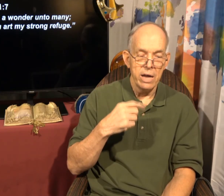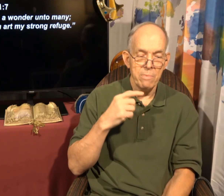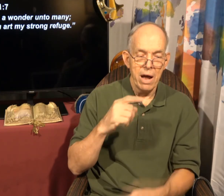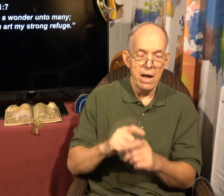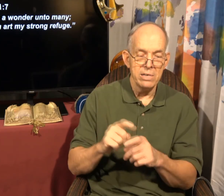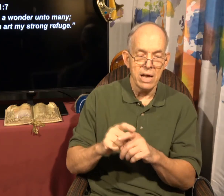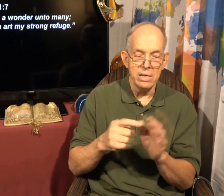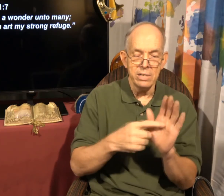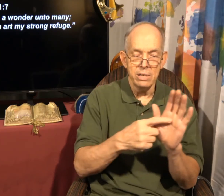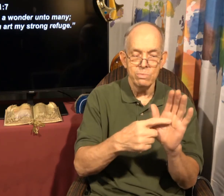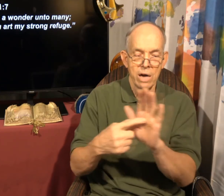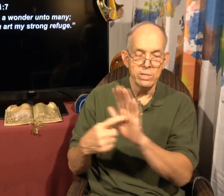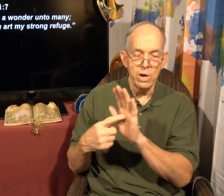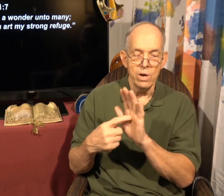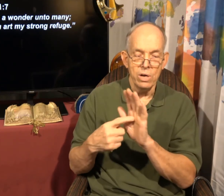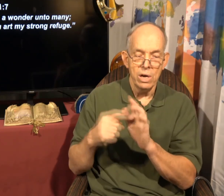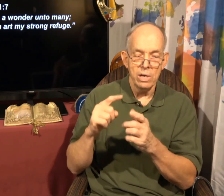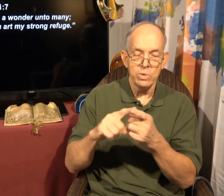Psalm 71, verse 7,